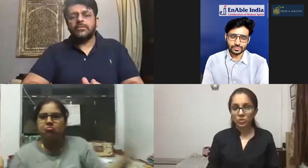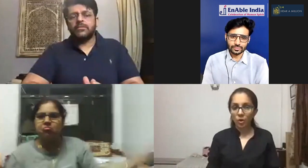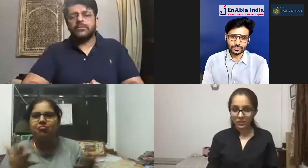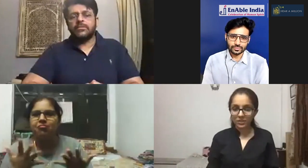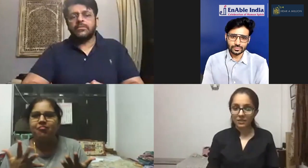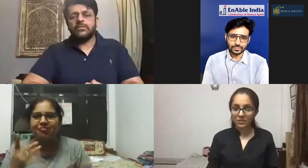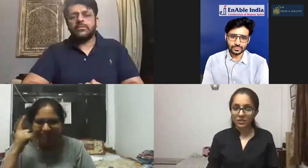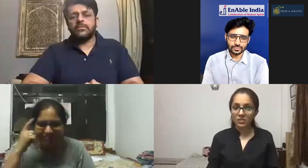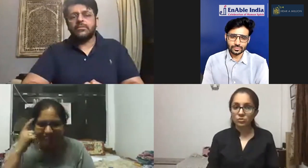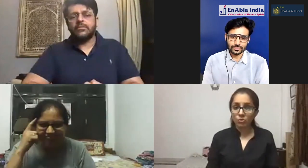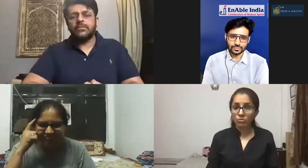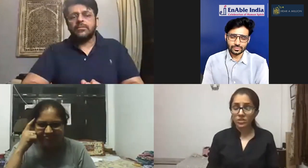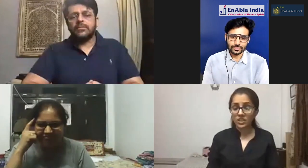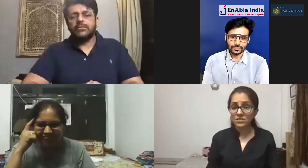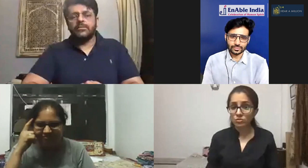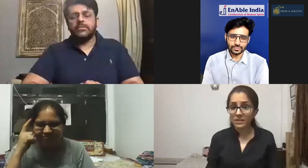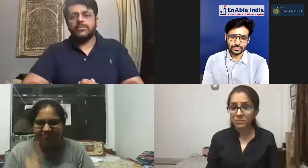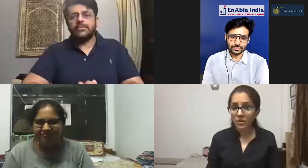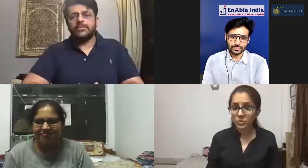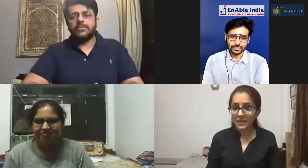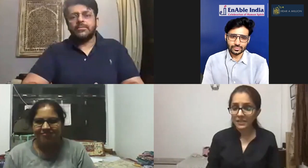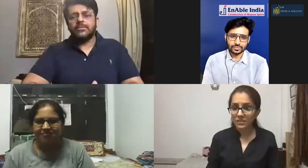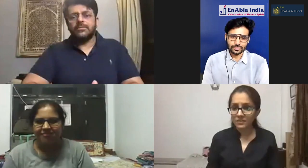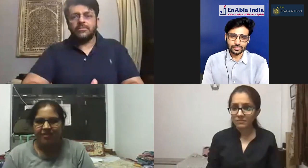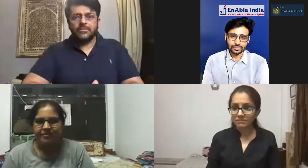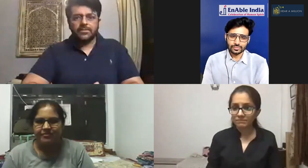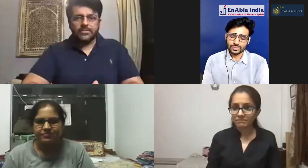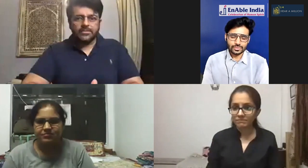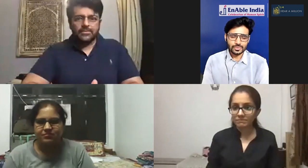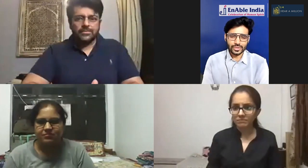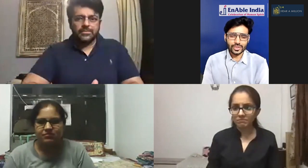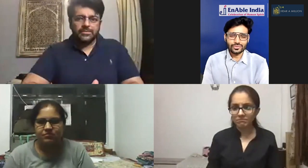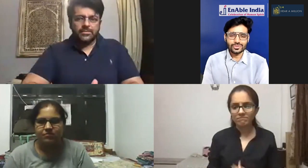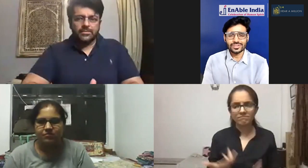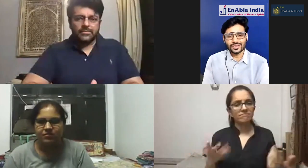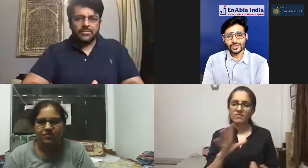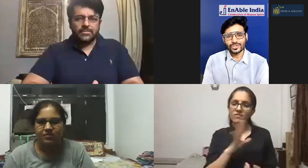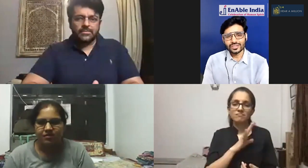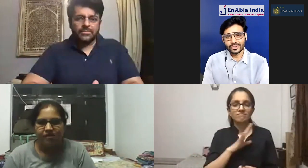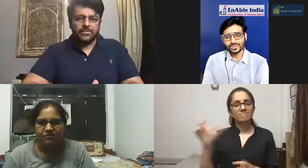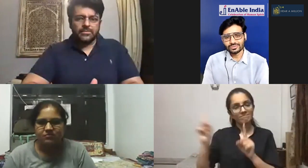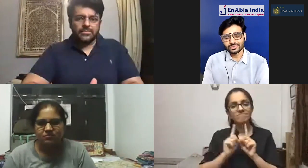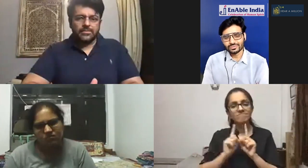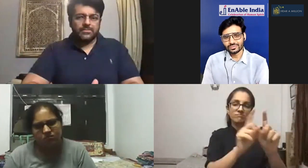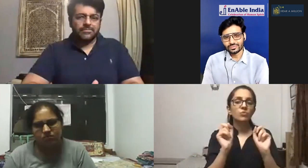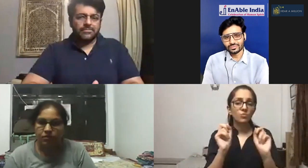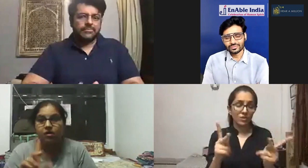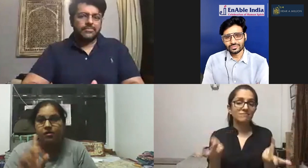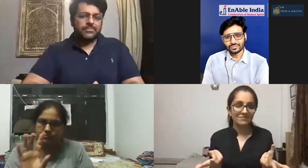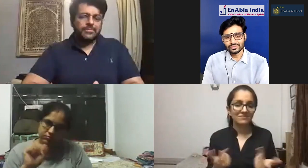me to the doctor and everything, so he has to help me out with that. So then you have to just take your chance, no?